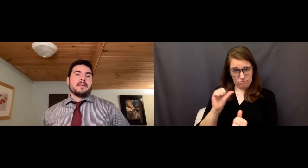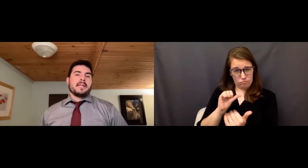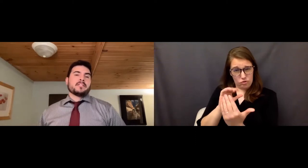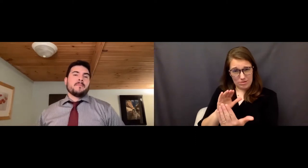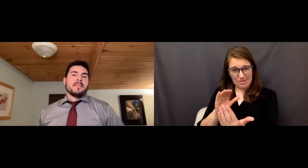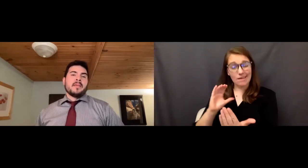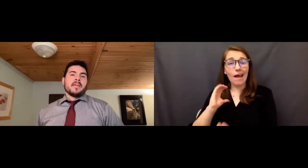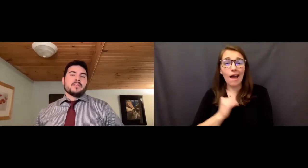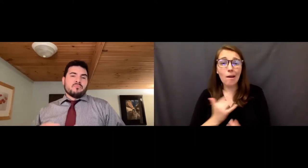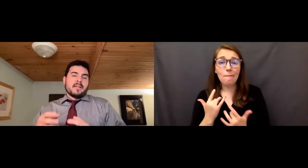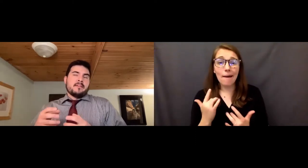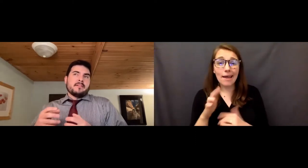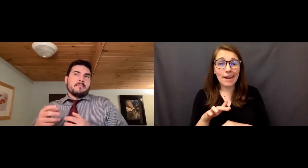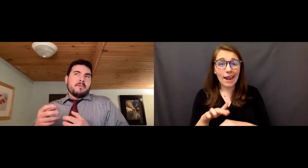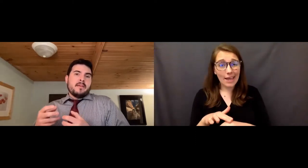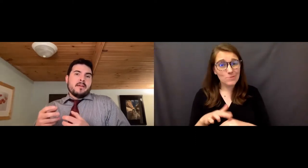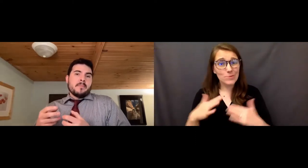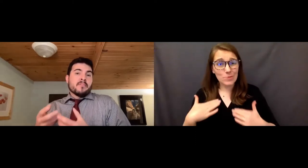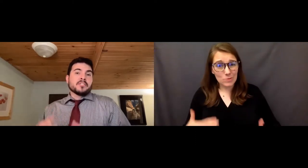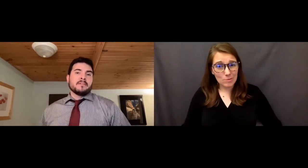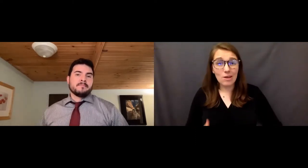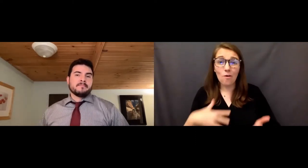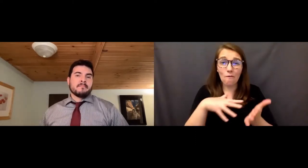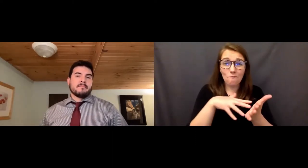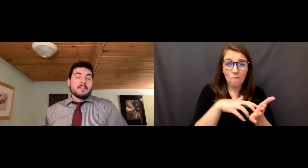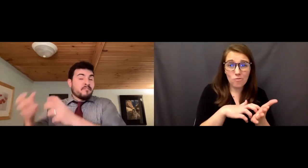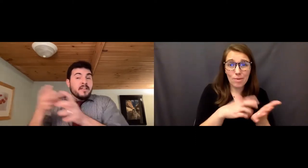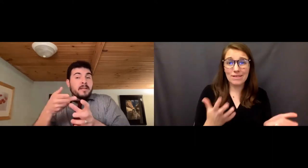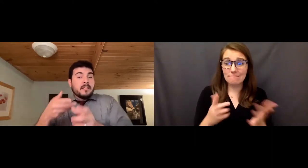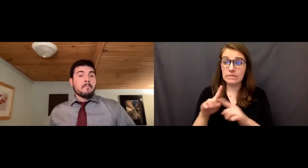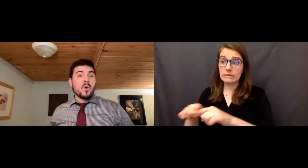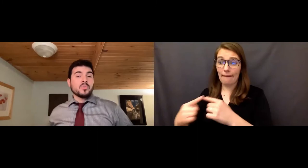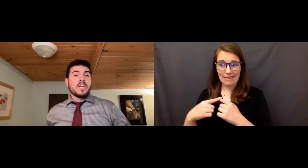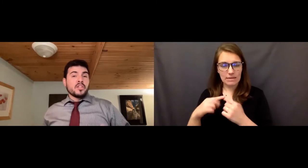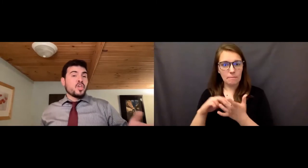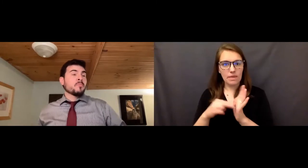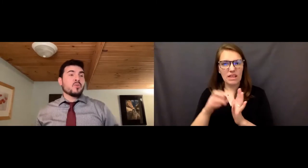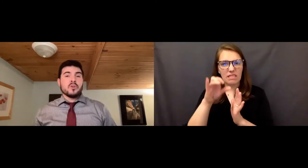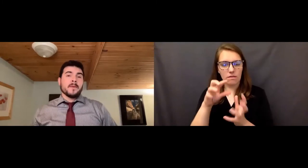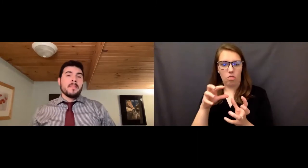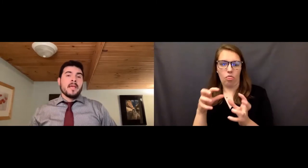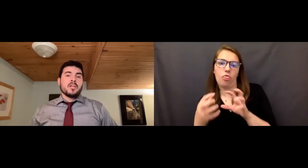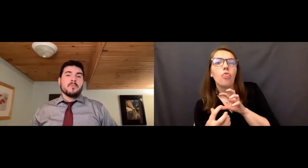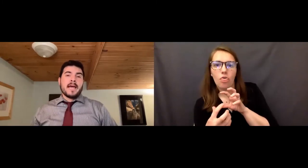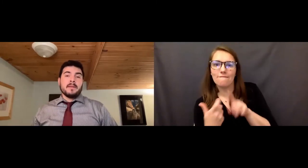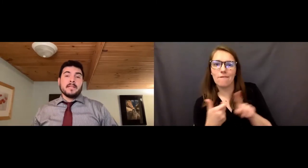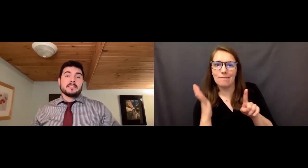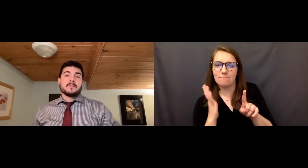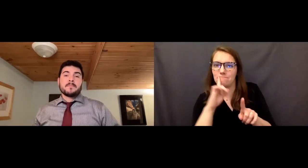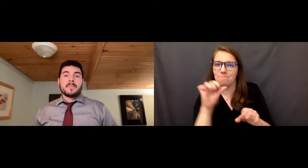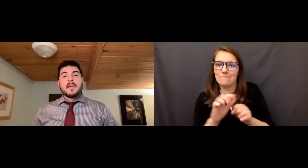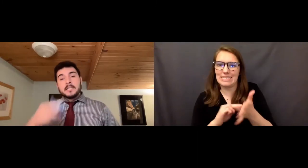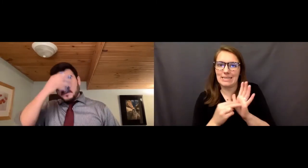and dependent nature is reckoned to be a perversion that's fundamentally opposed to the human good and human